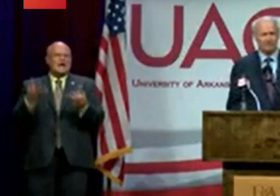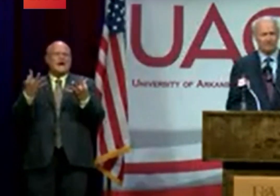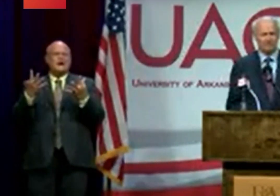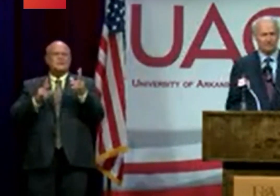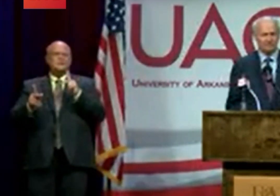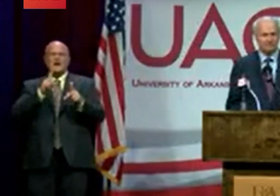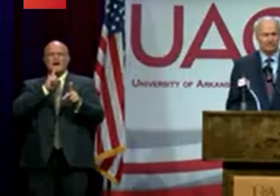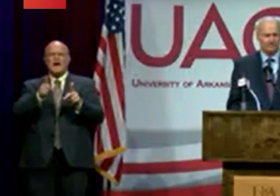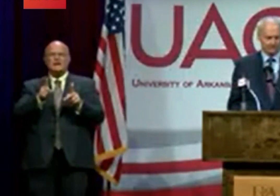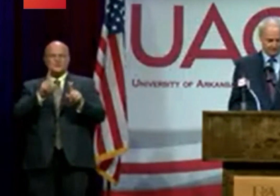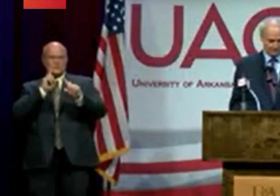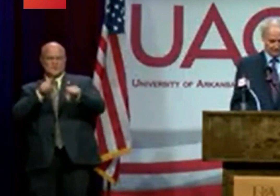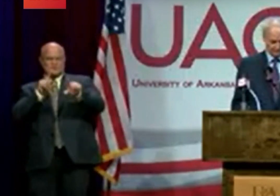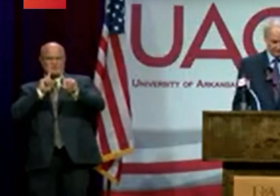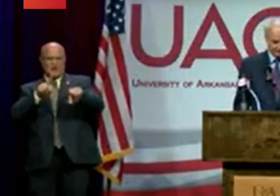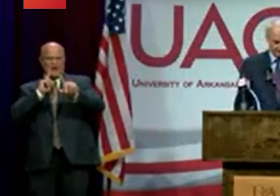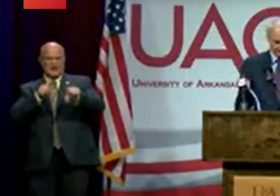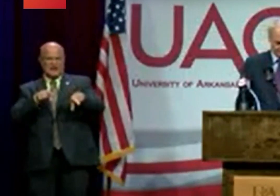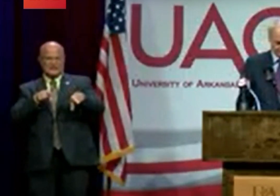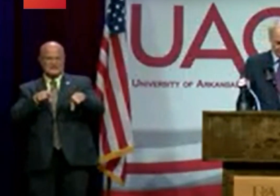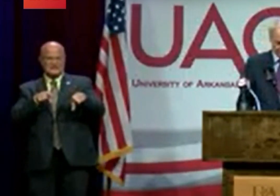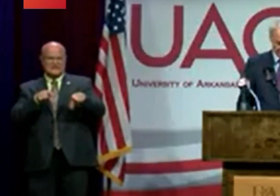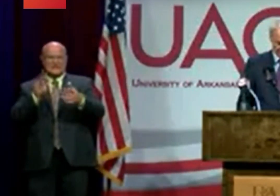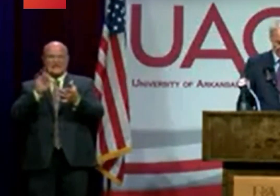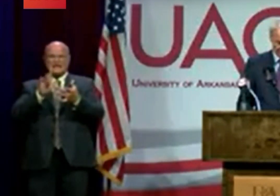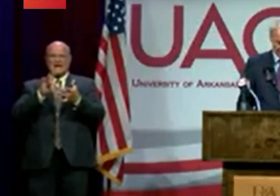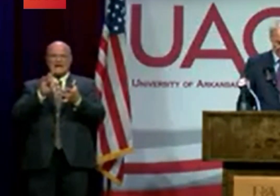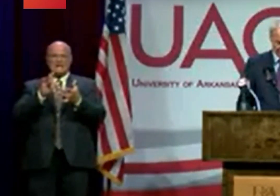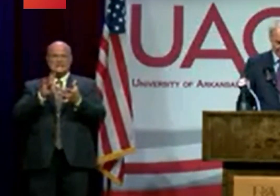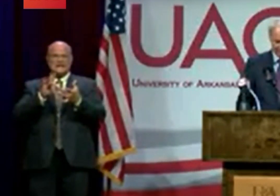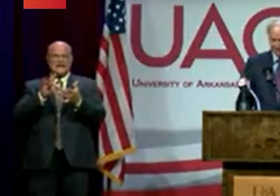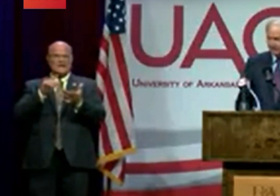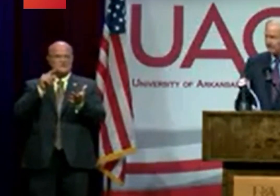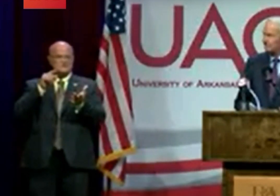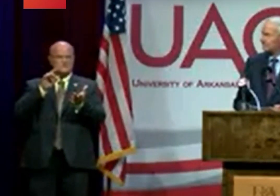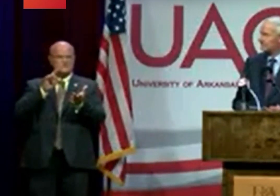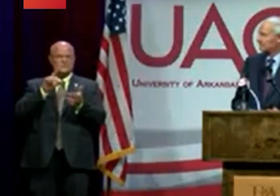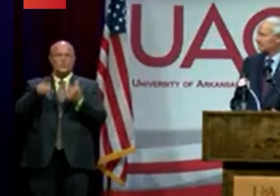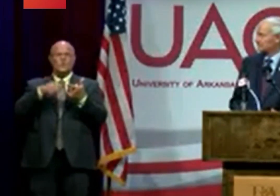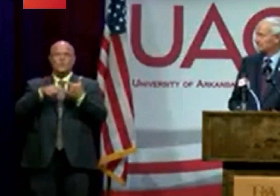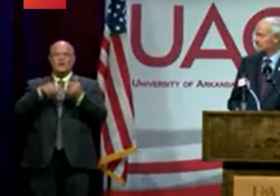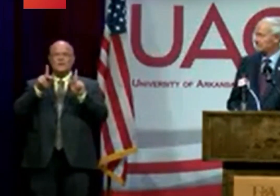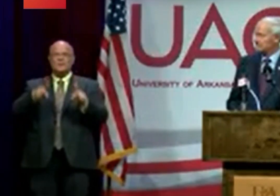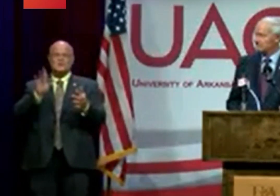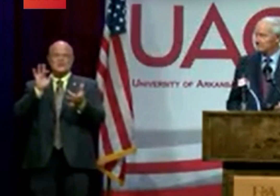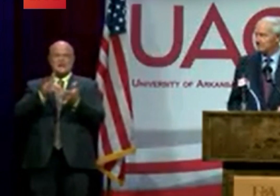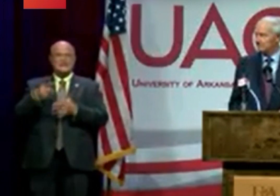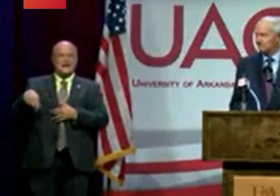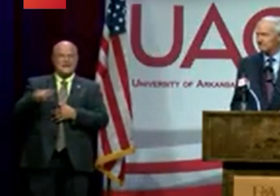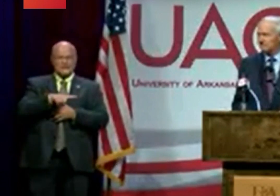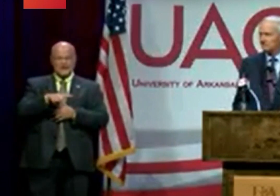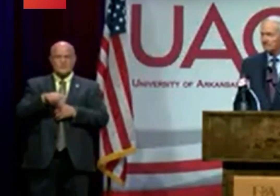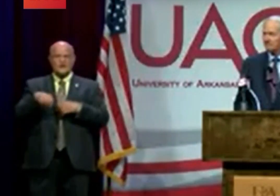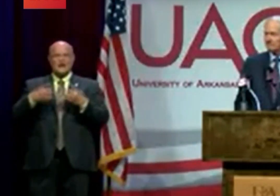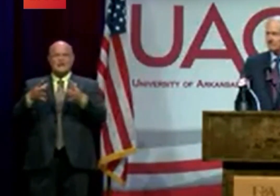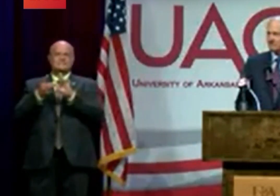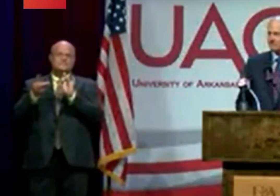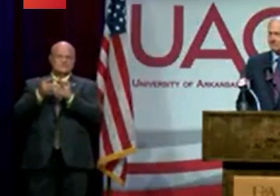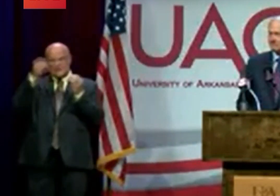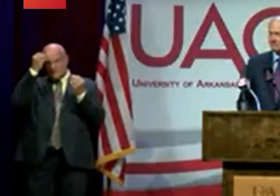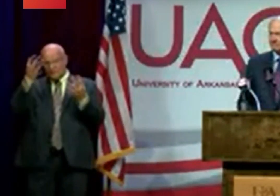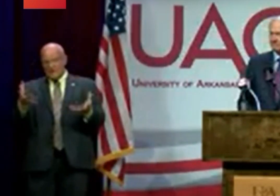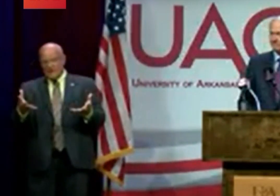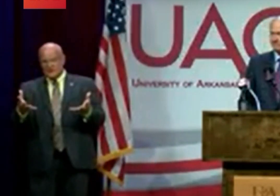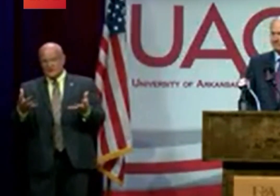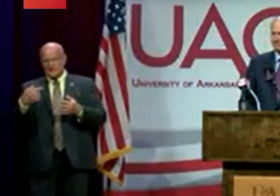are actually responding to when they're contacted by a contact tracer to give their